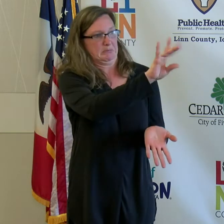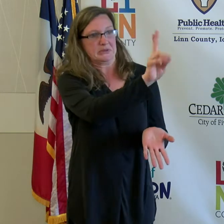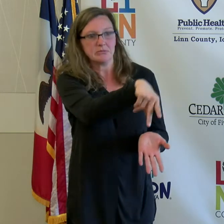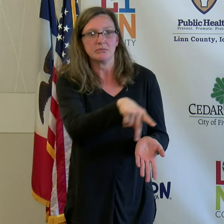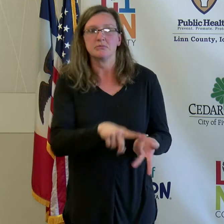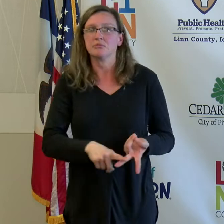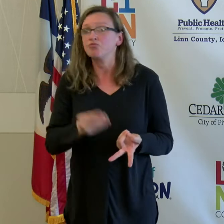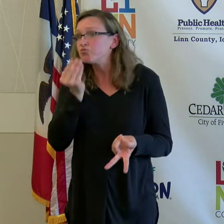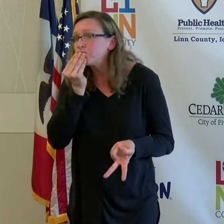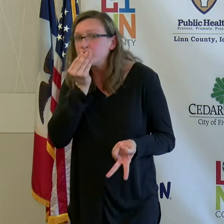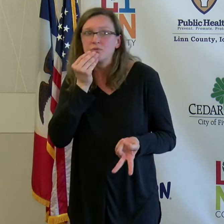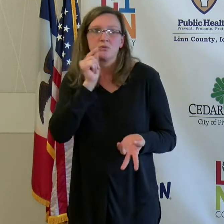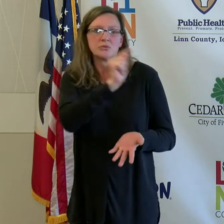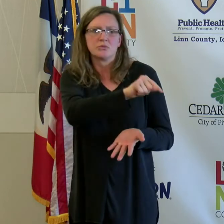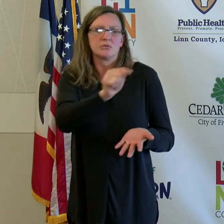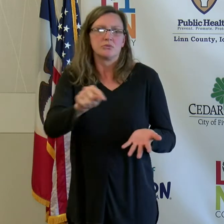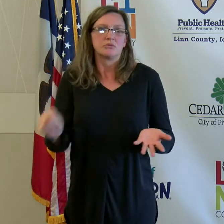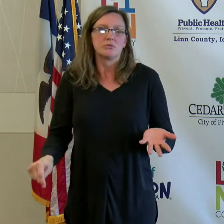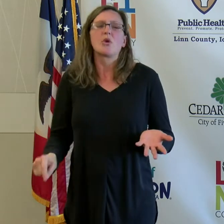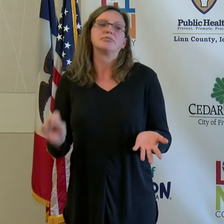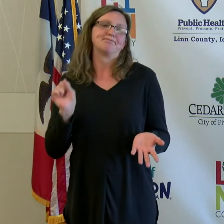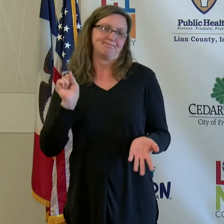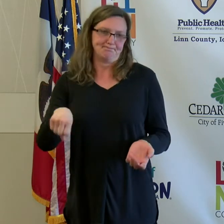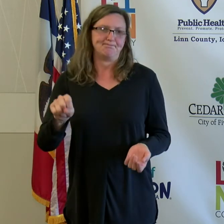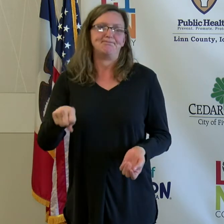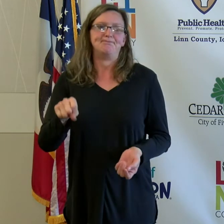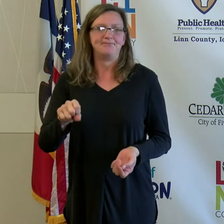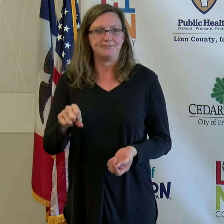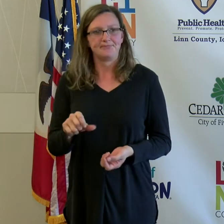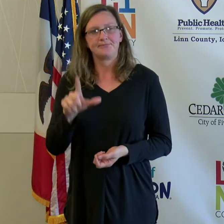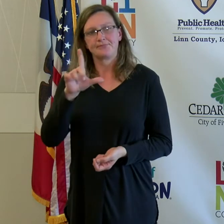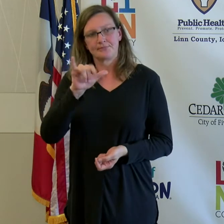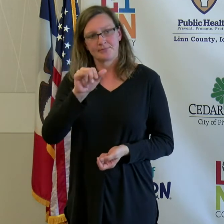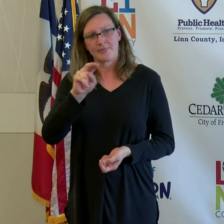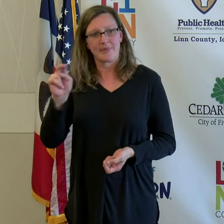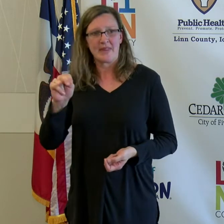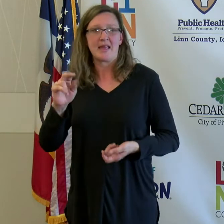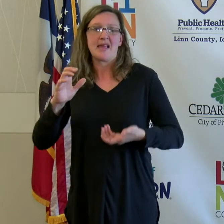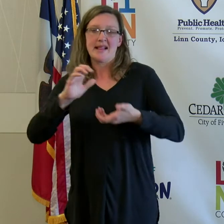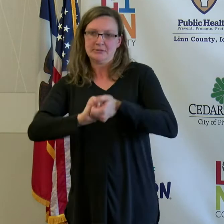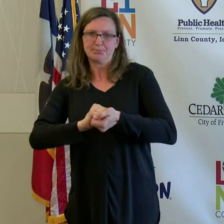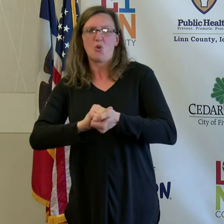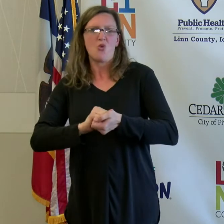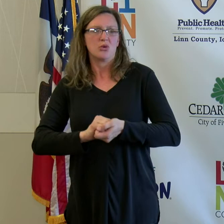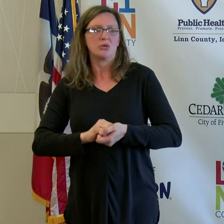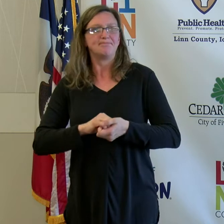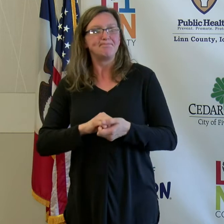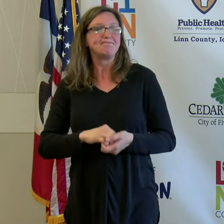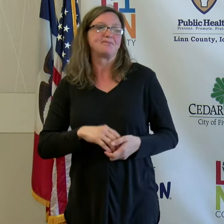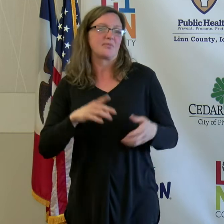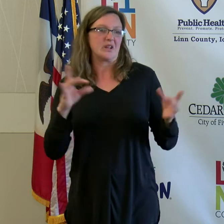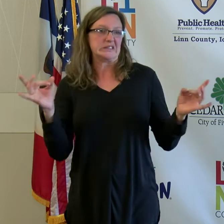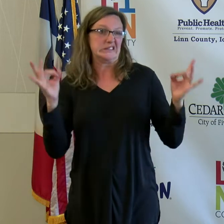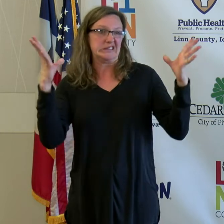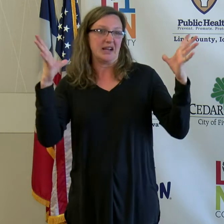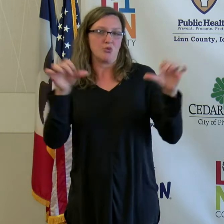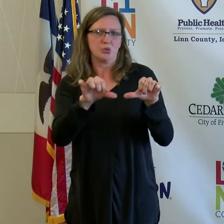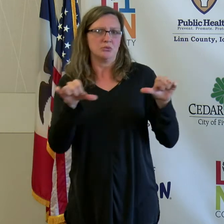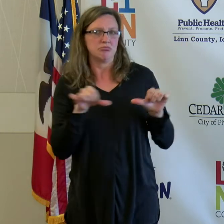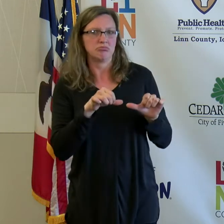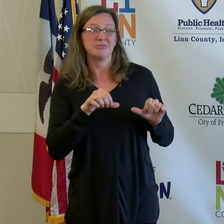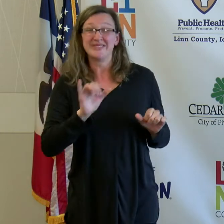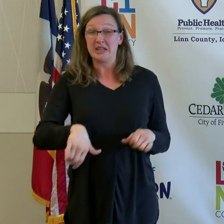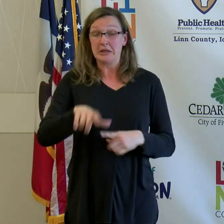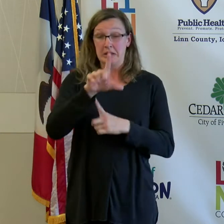know that Linn Area Partners Active in Disasters is a really good resource as they coordinate with